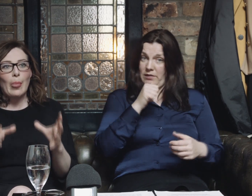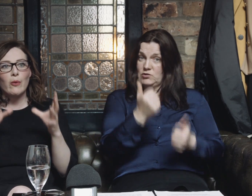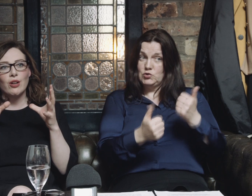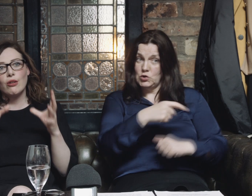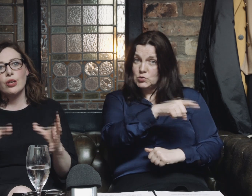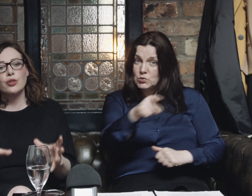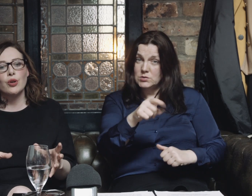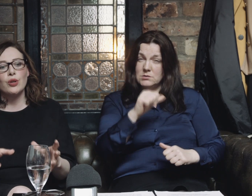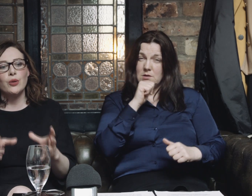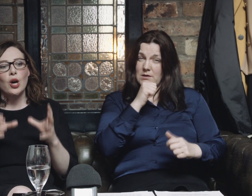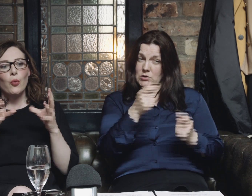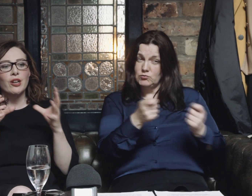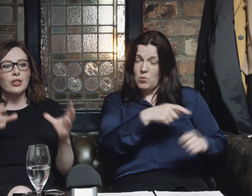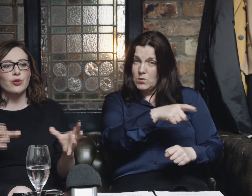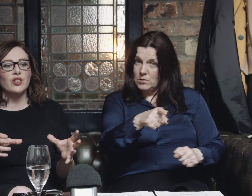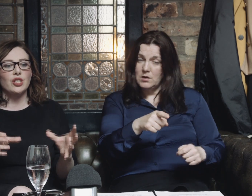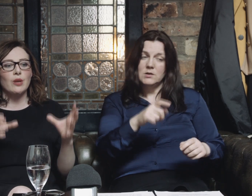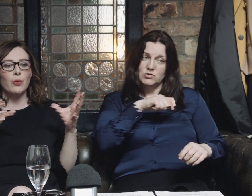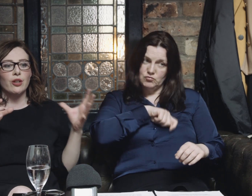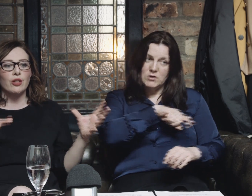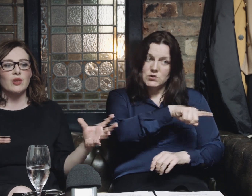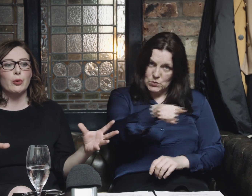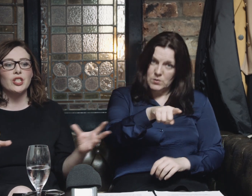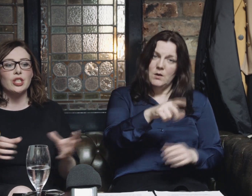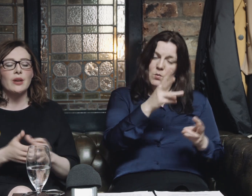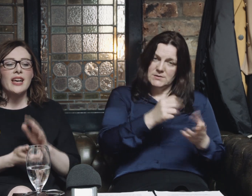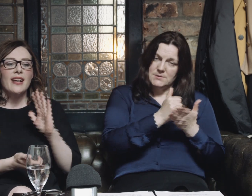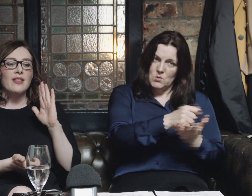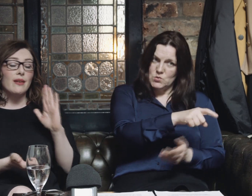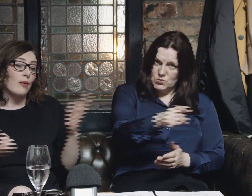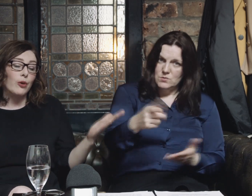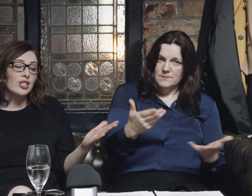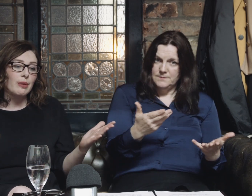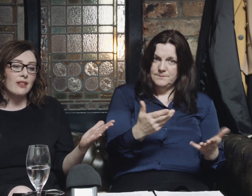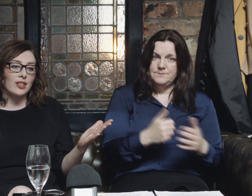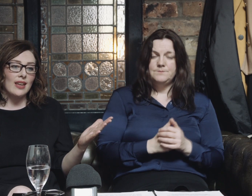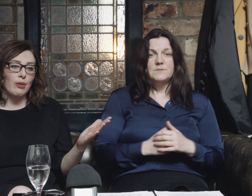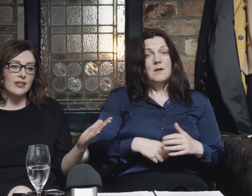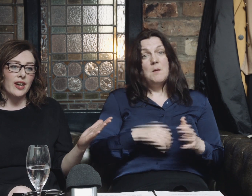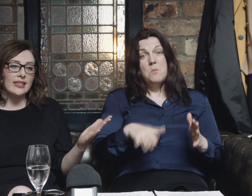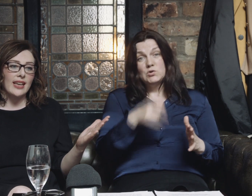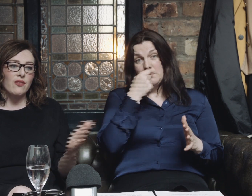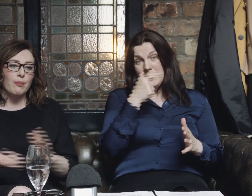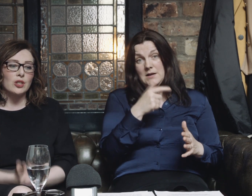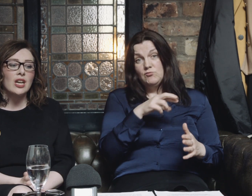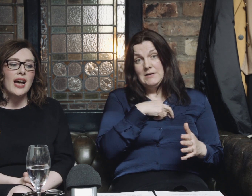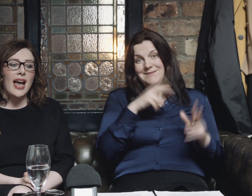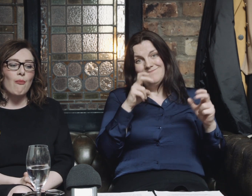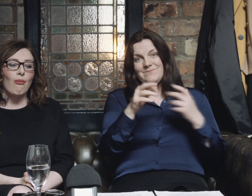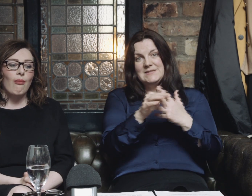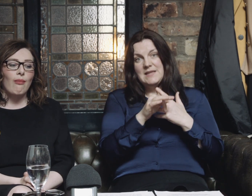you, we're not going to control you, we are going to trust you, and we are going to support you? The abortion pill, for example, is very safe,